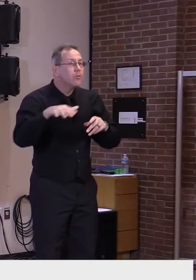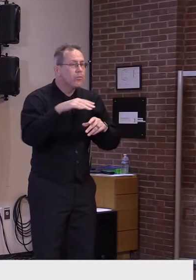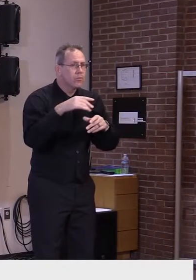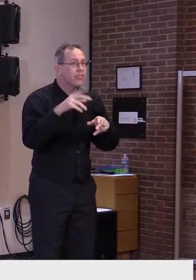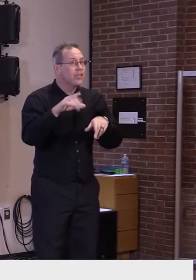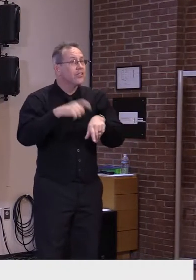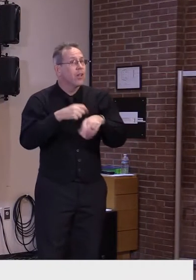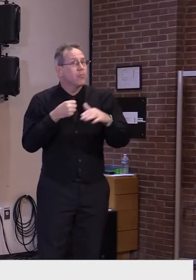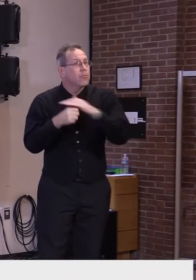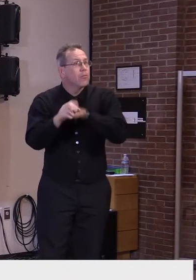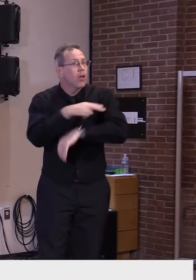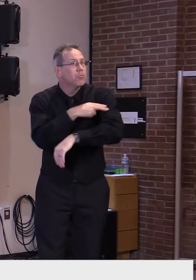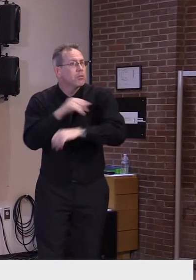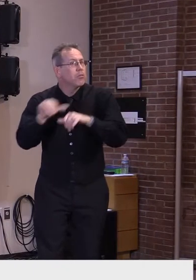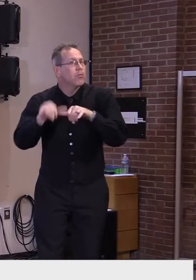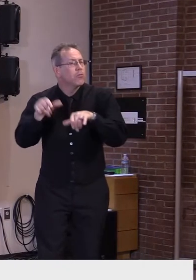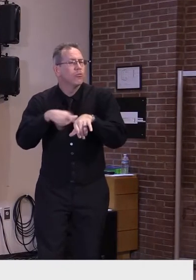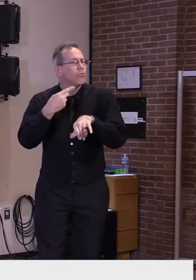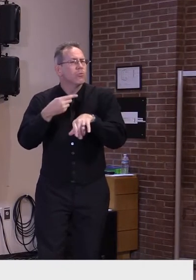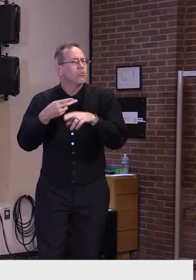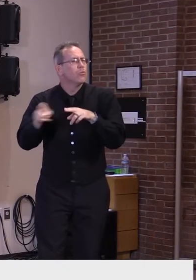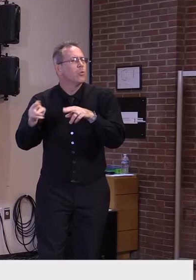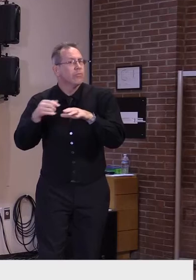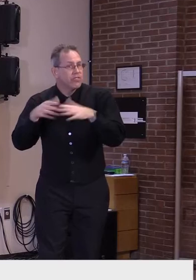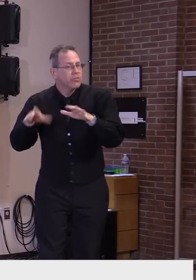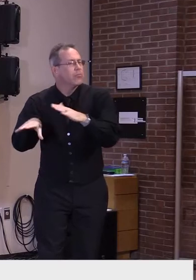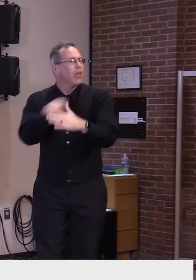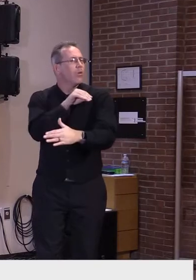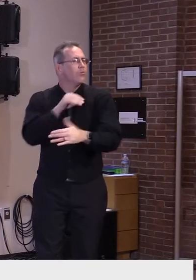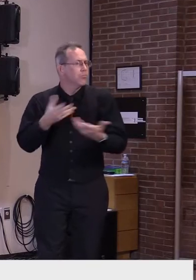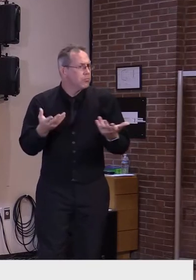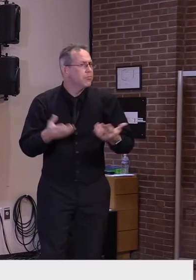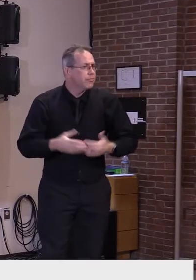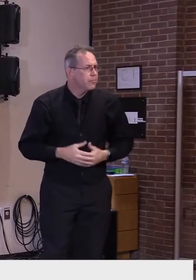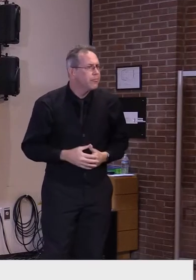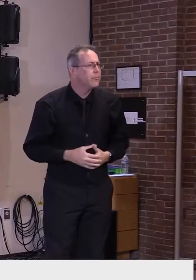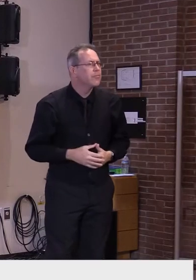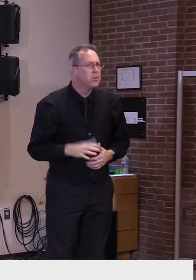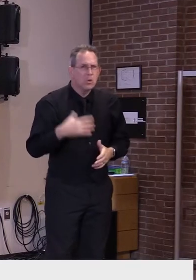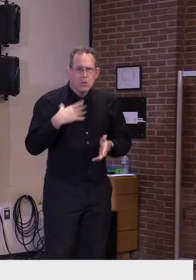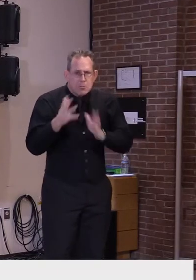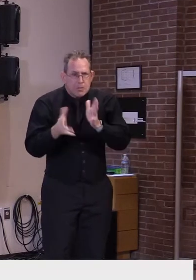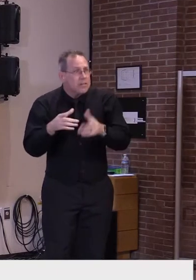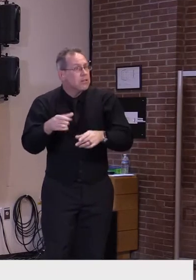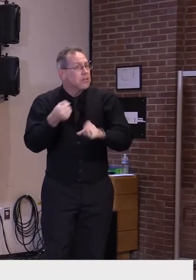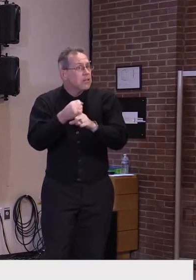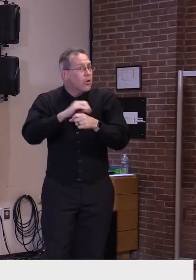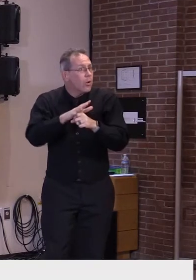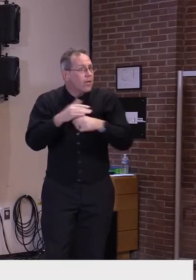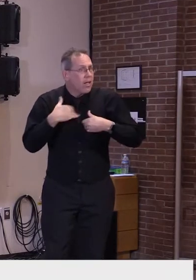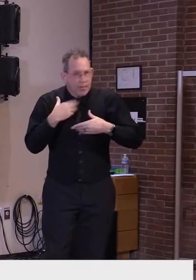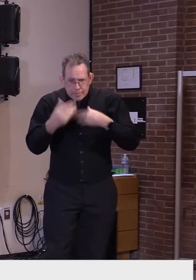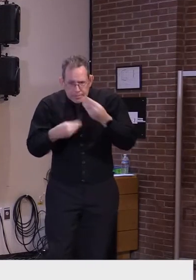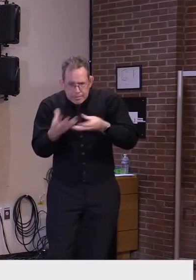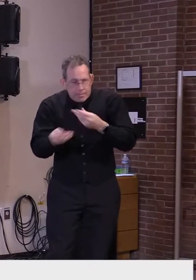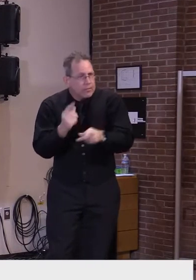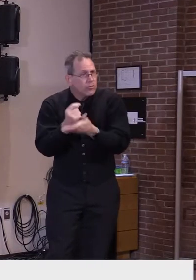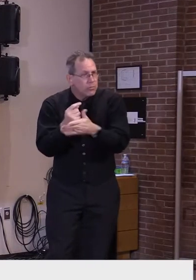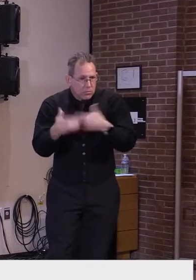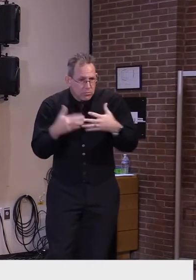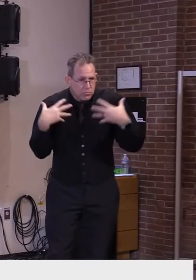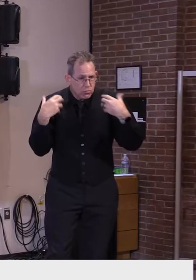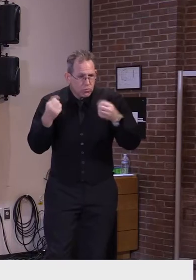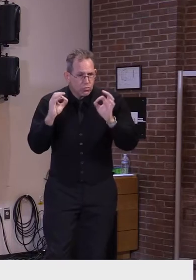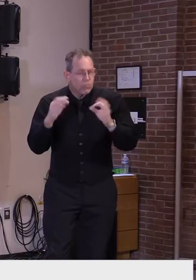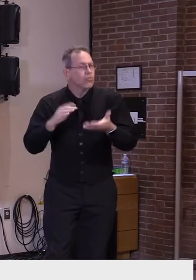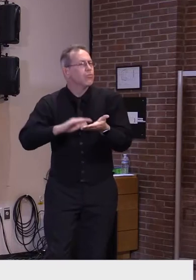not there for as long. They don't need as much medical treatment. Just shows that even those that do have a breakthrough case that need hospitalization are